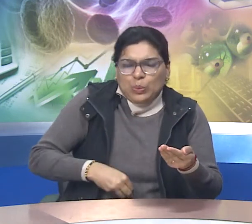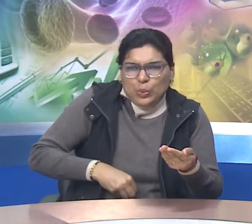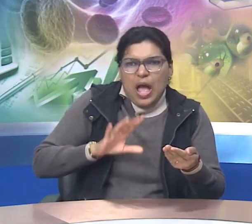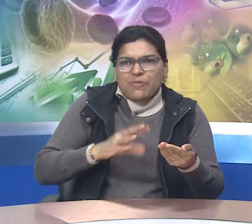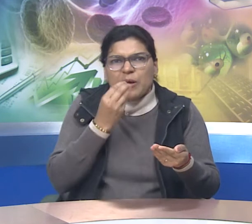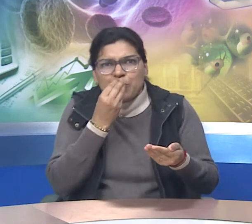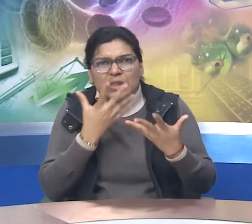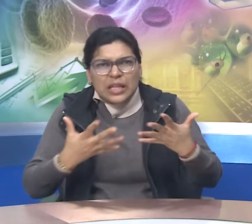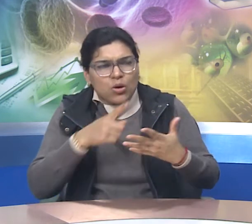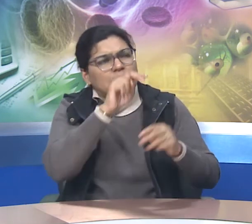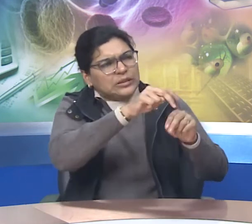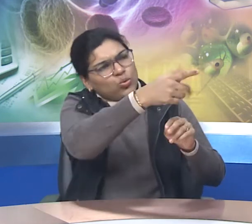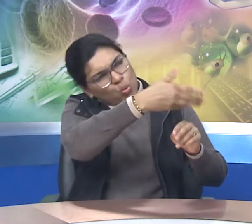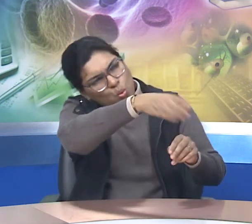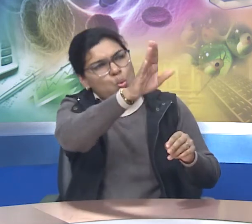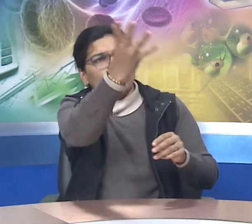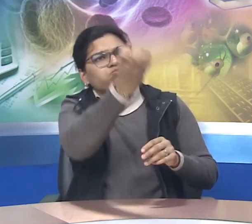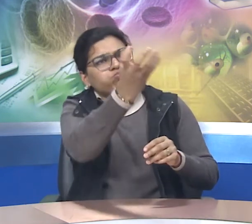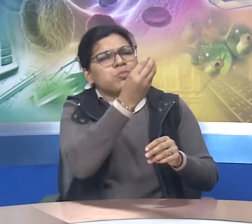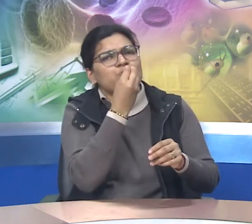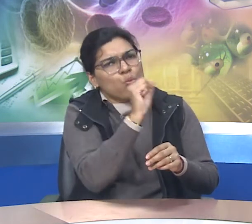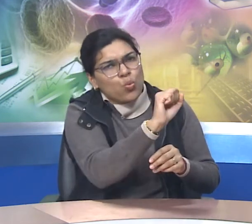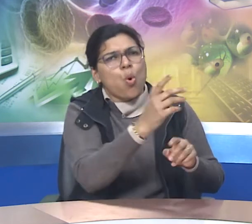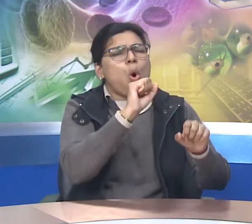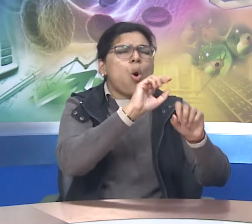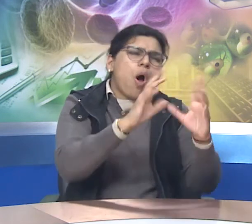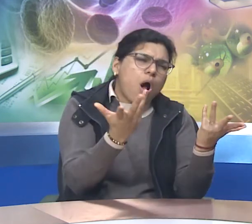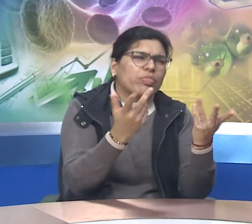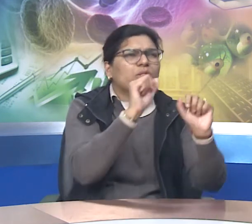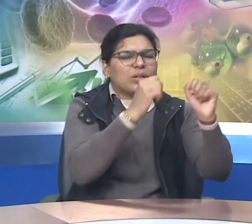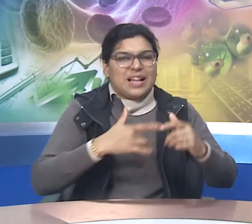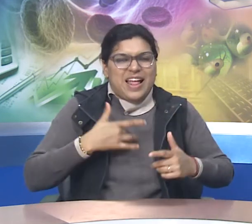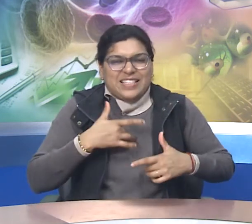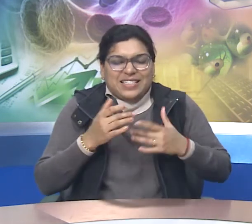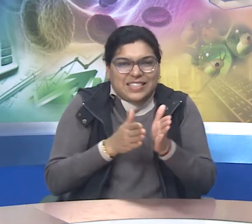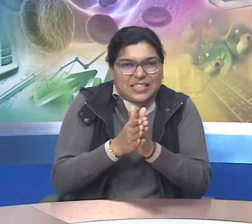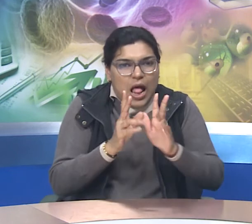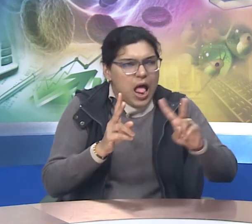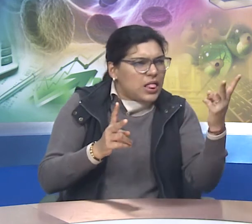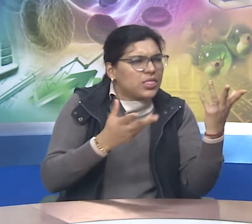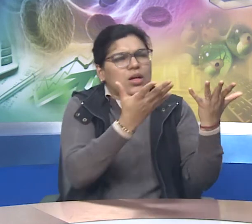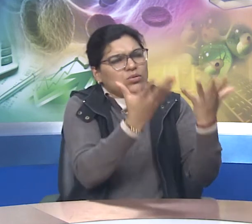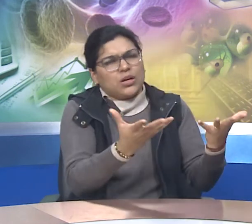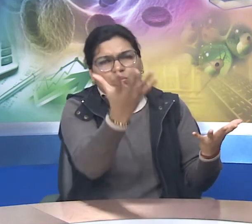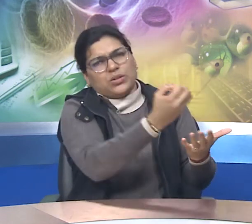food and other things till you begin to